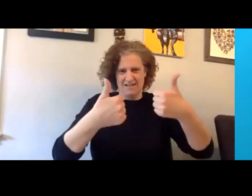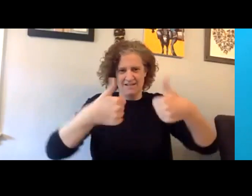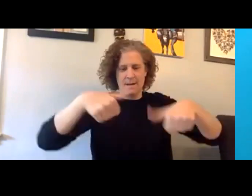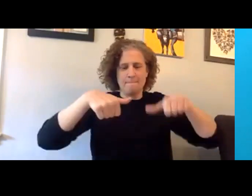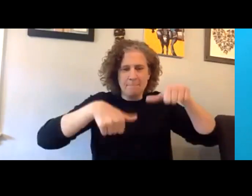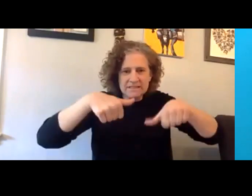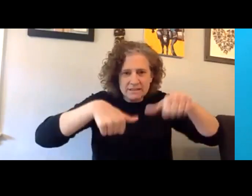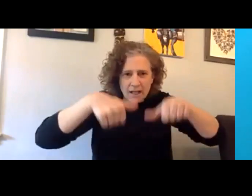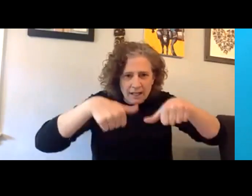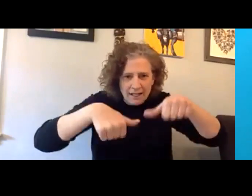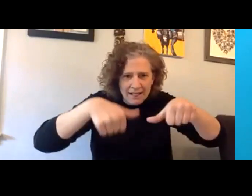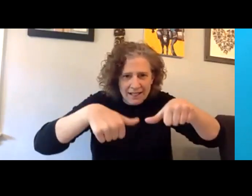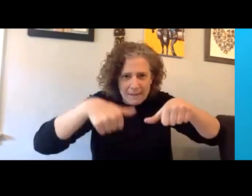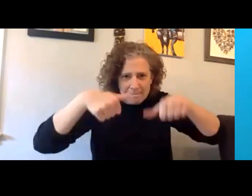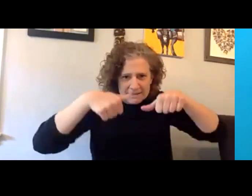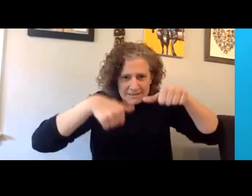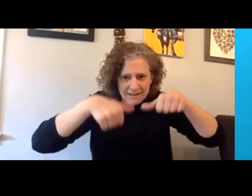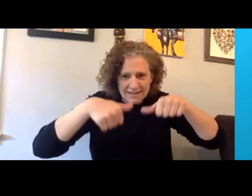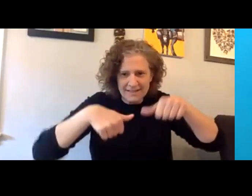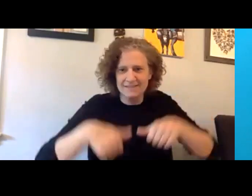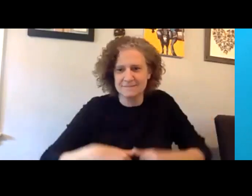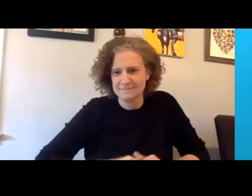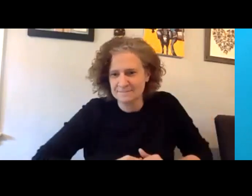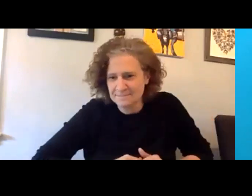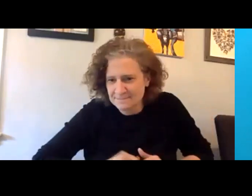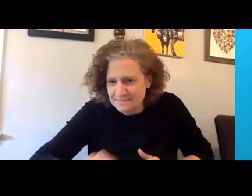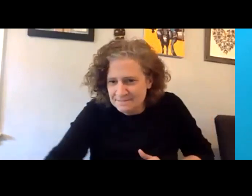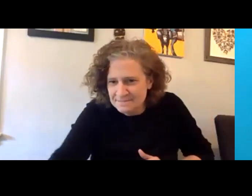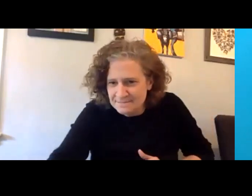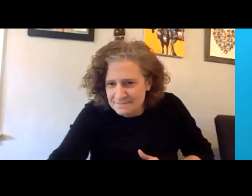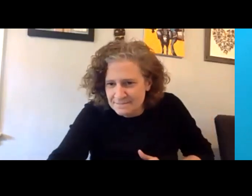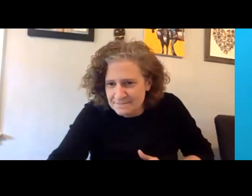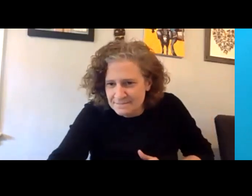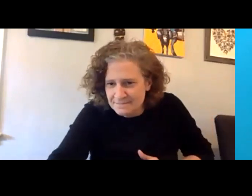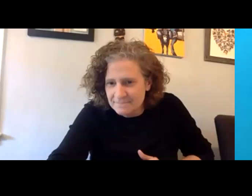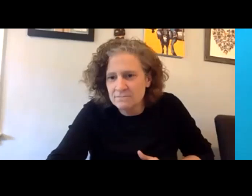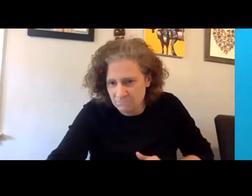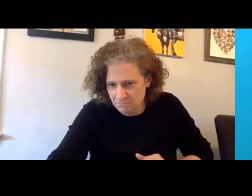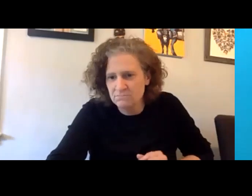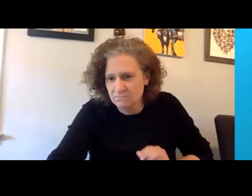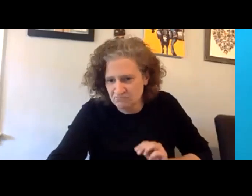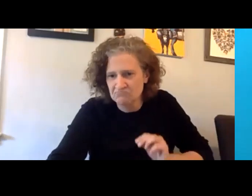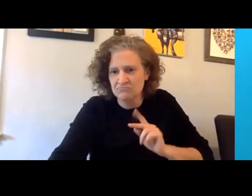Use your thumbs, like pens. Puzzle, like this.